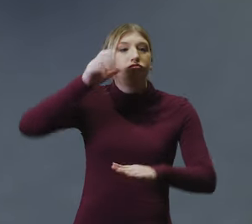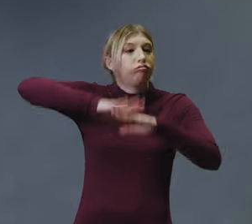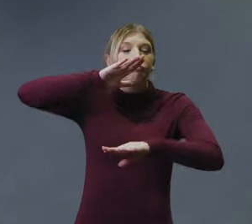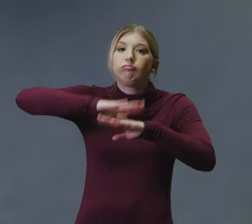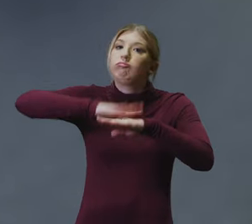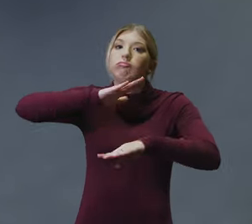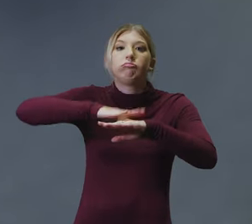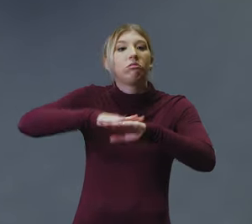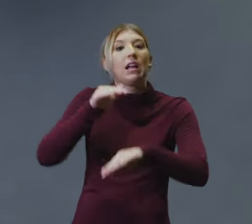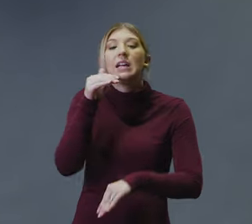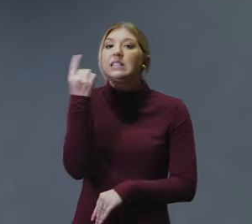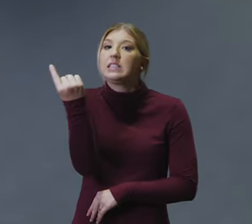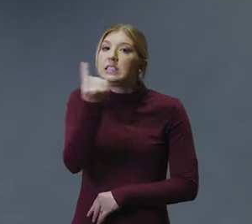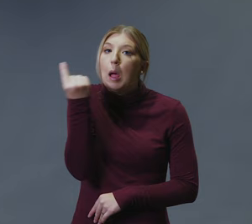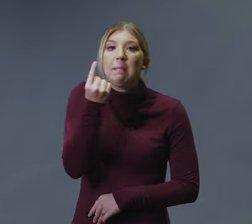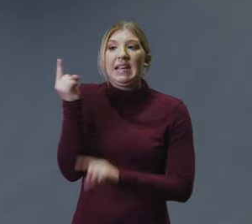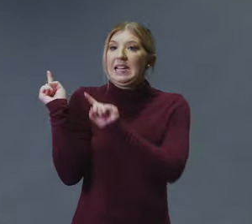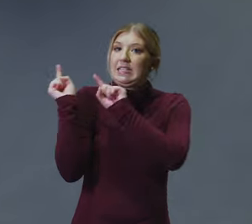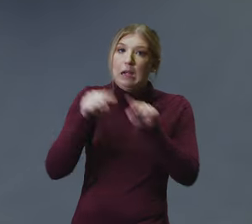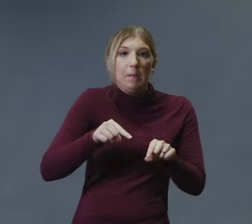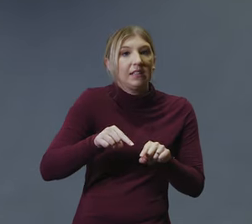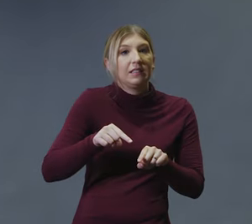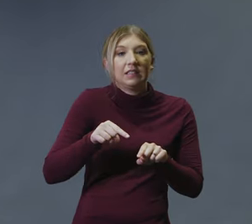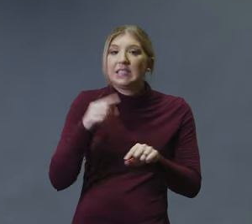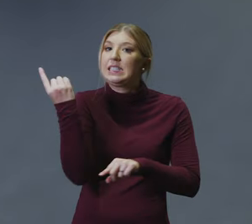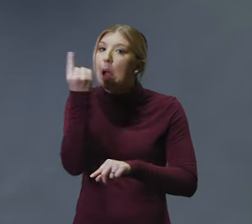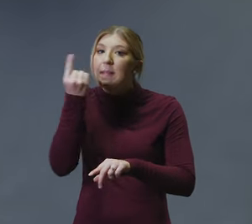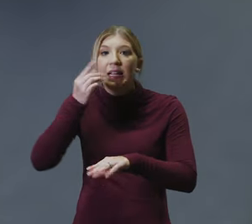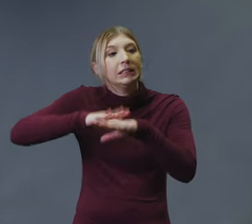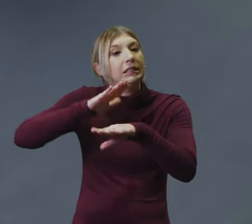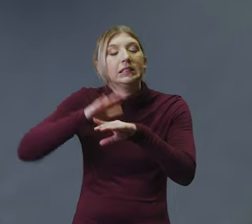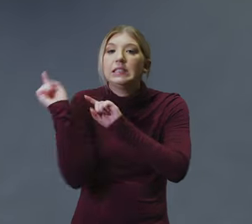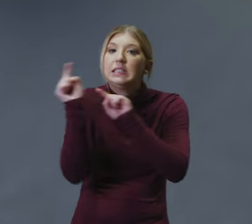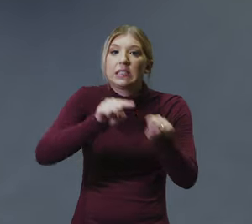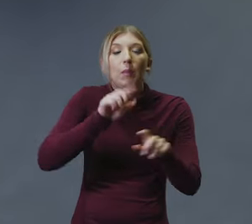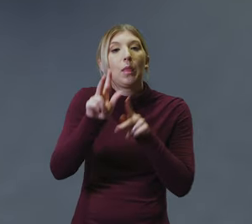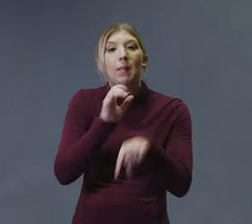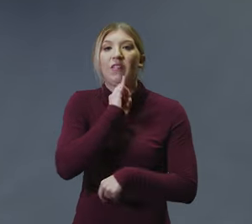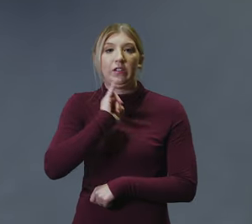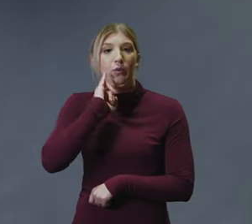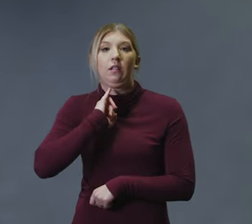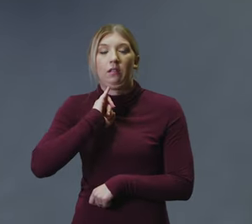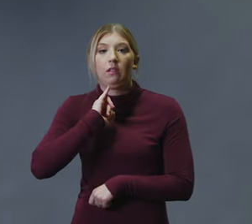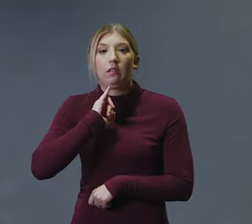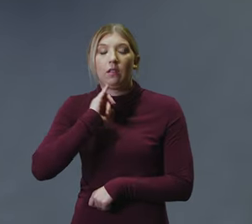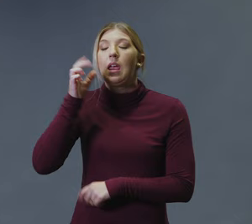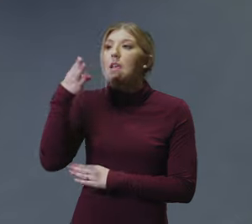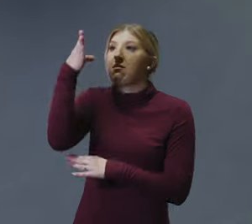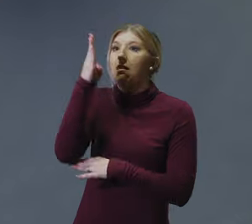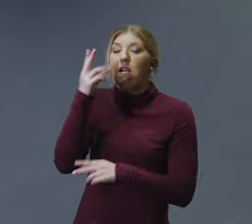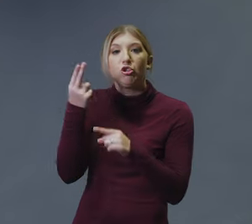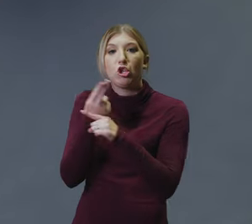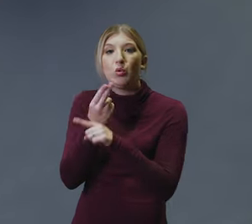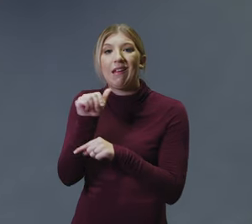down and he's saying, hey, something is coming. Something is coming towards the people of Israel. And God is using